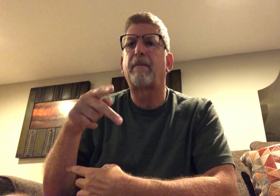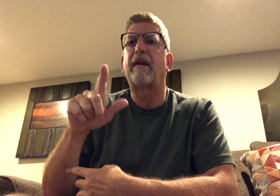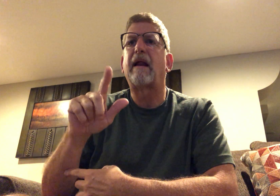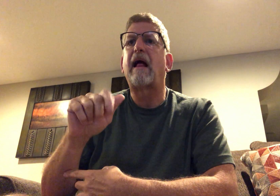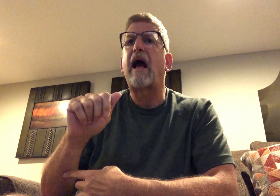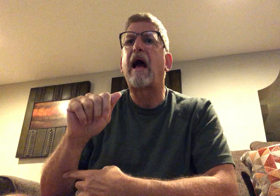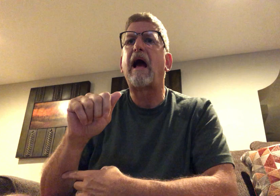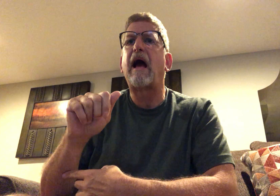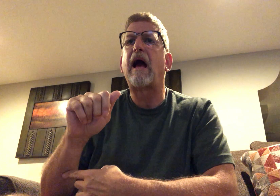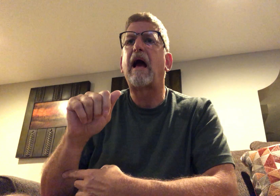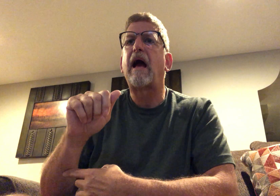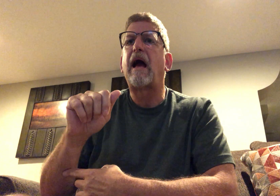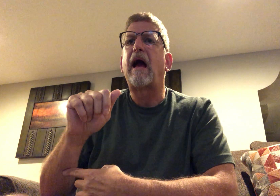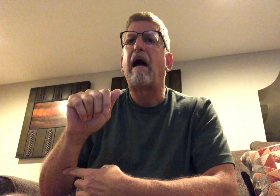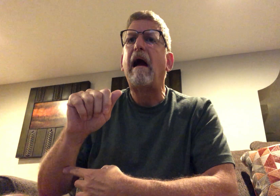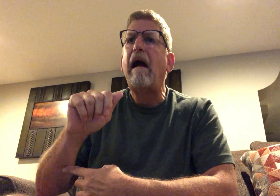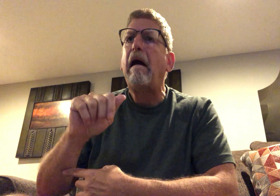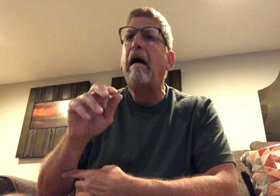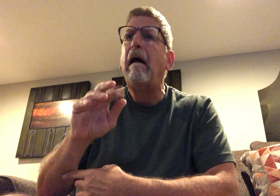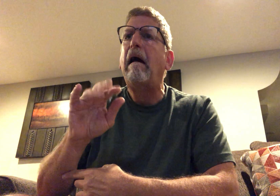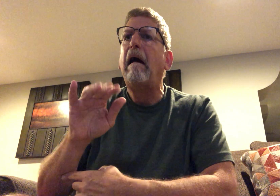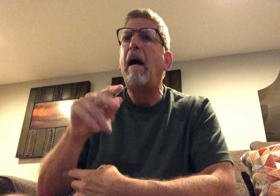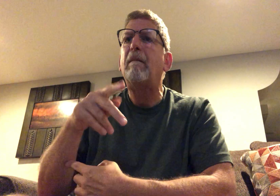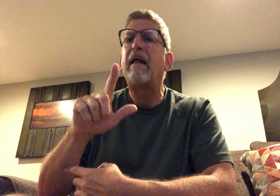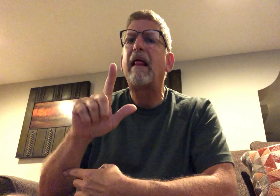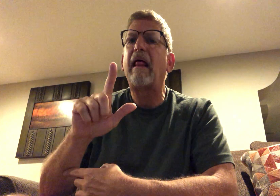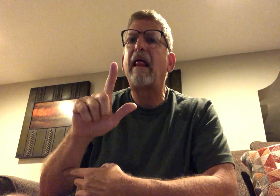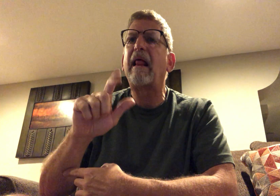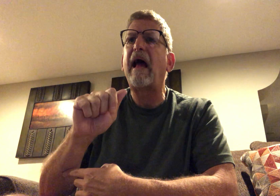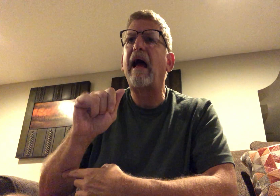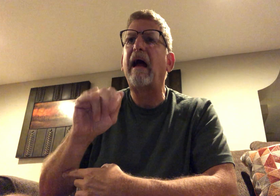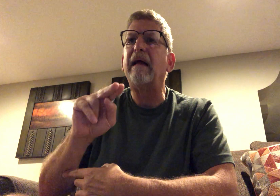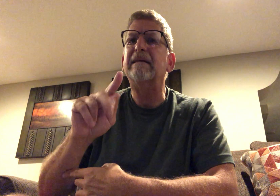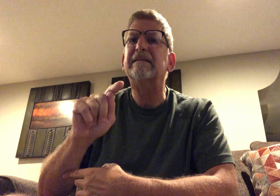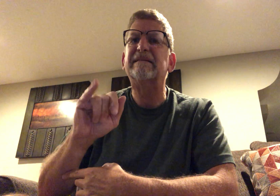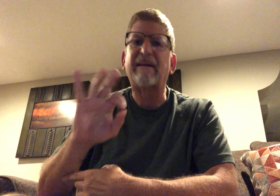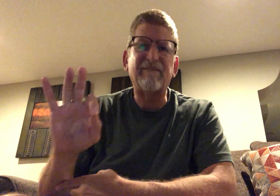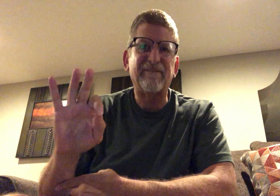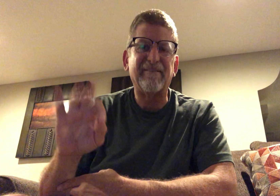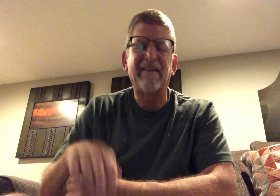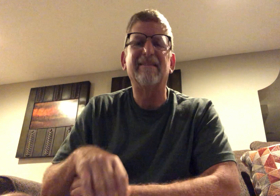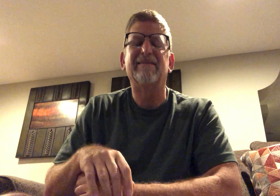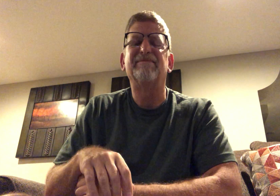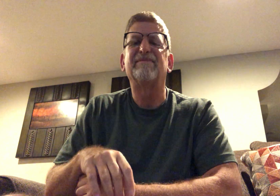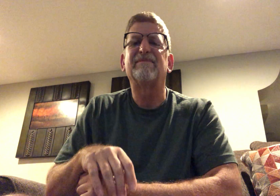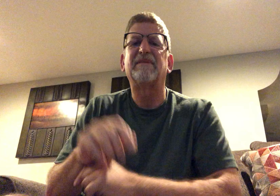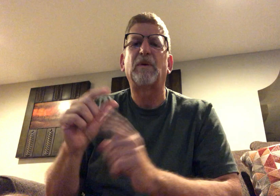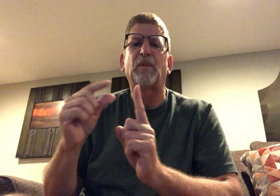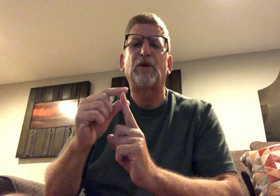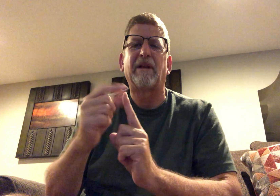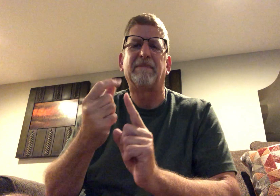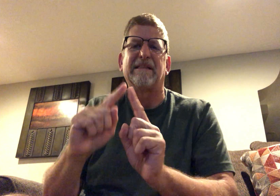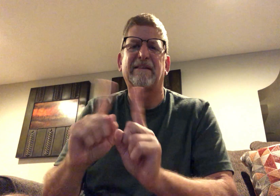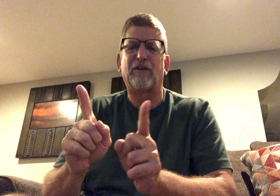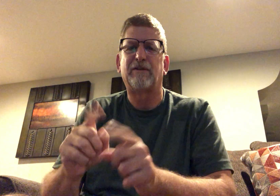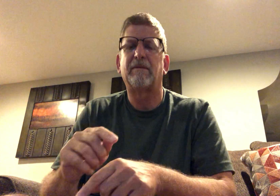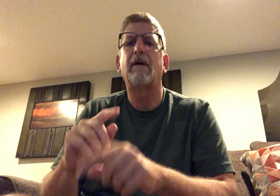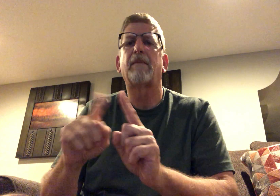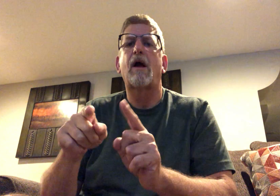Honeybees are one of the world's most important agricultural populations. They're dying around the world at alarming rates. So we have to